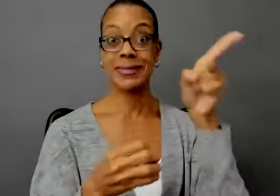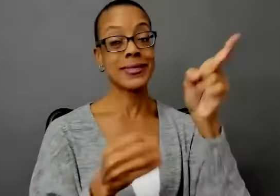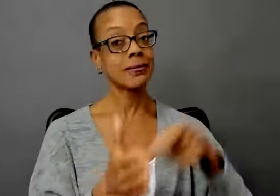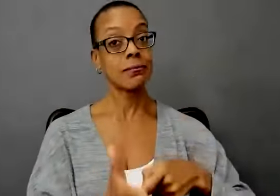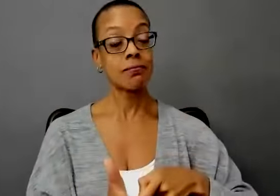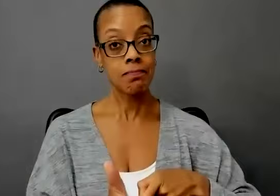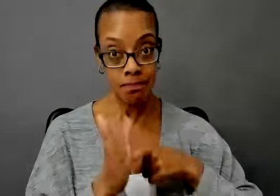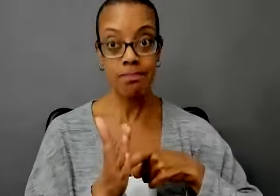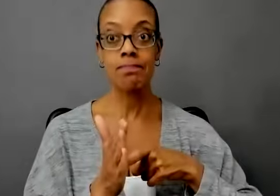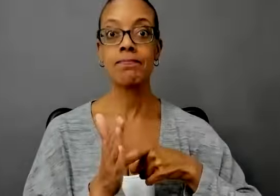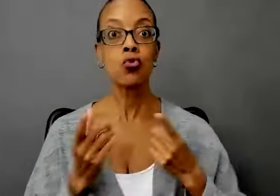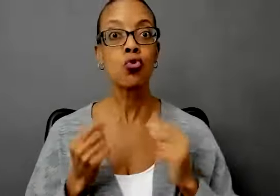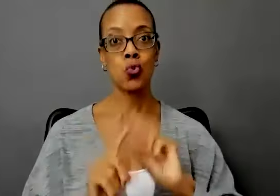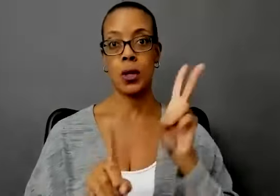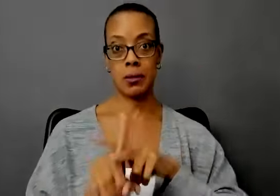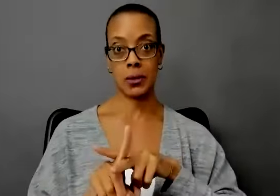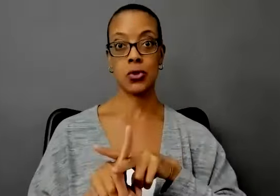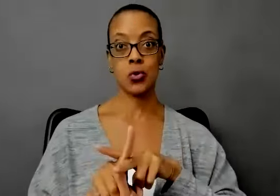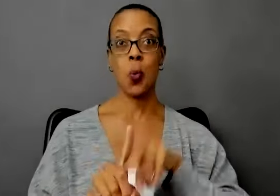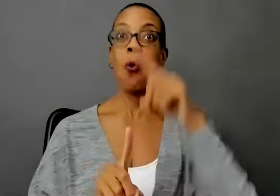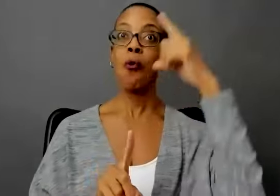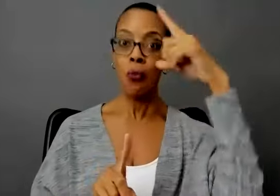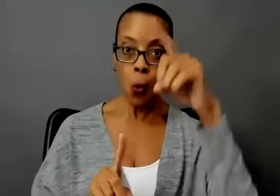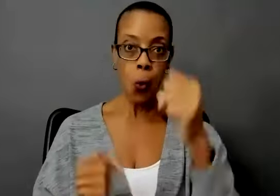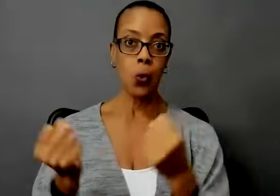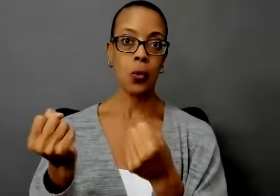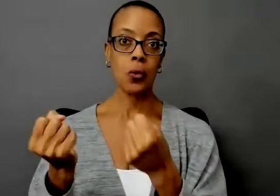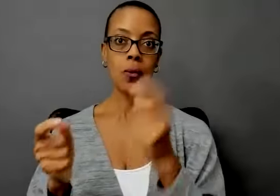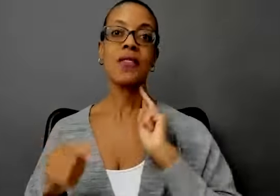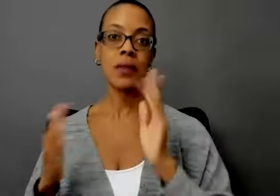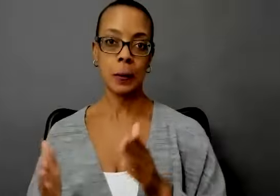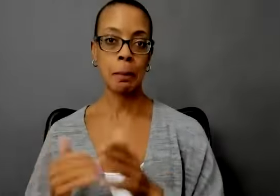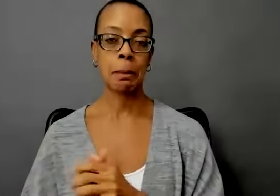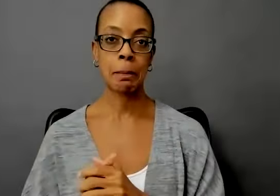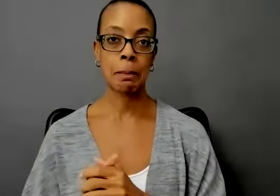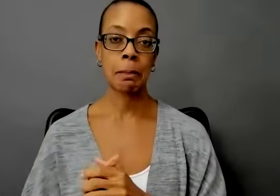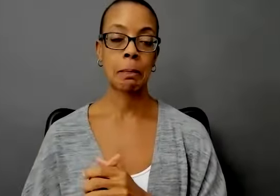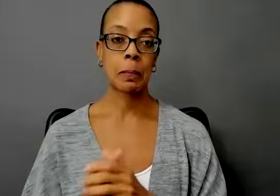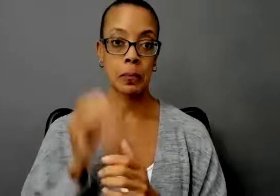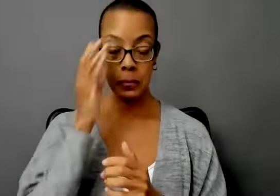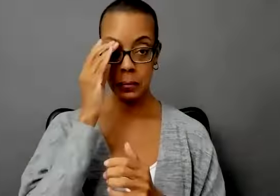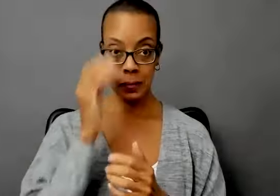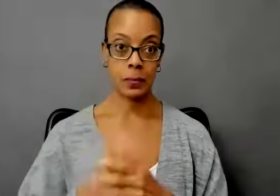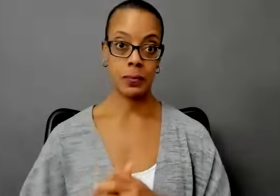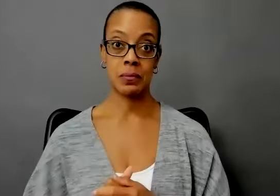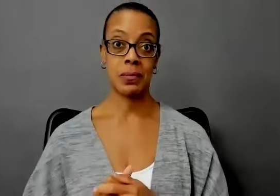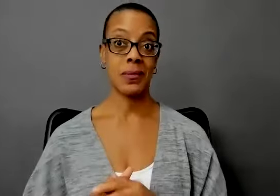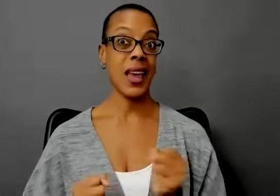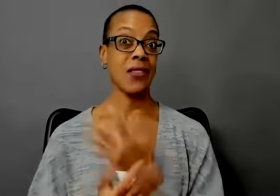do the application on behalf of the victim or complainant. So sometimes, everyone comes at it differently, like Carrie said, and people who need